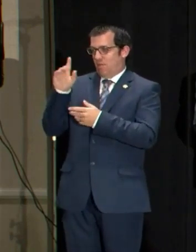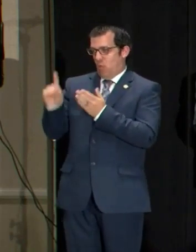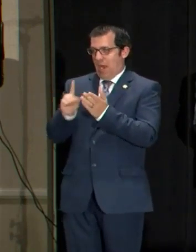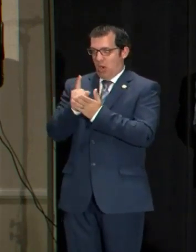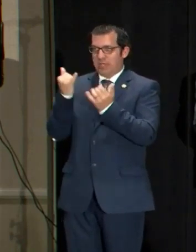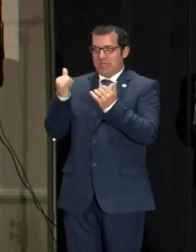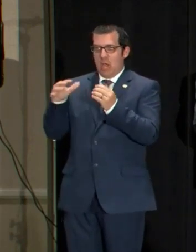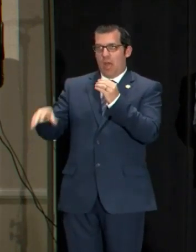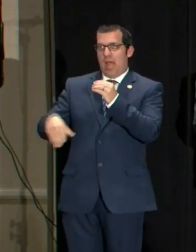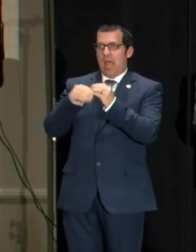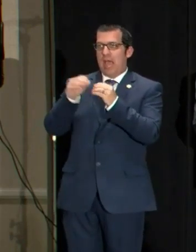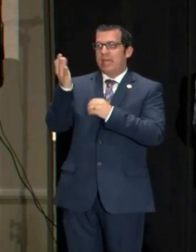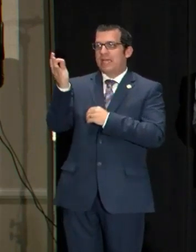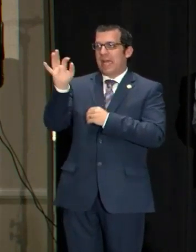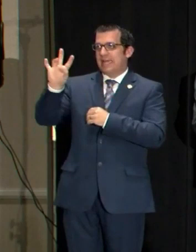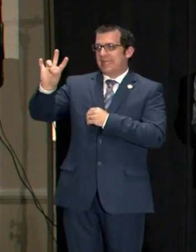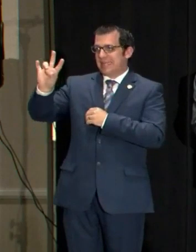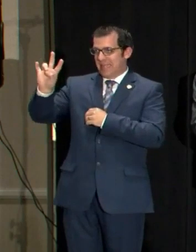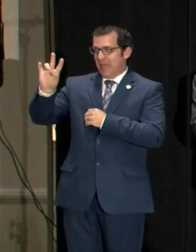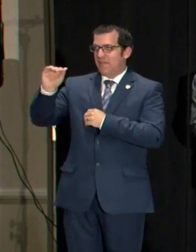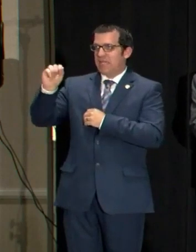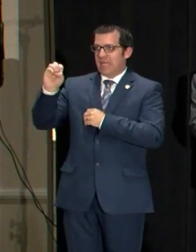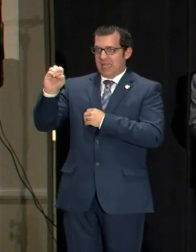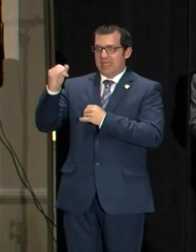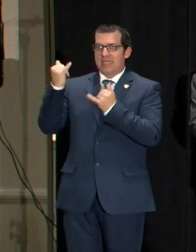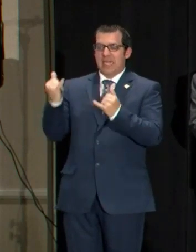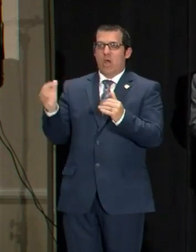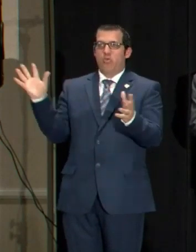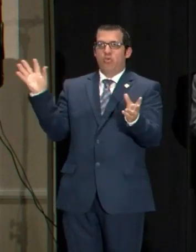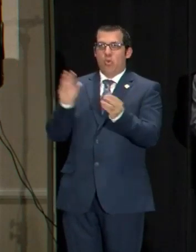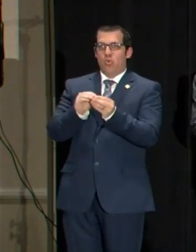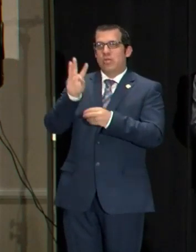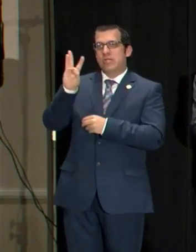additional 97 cases. That brings that to